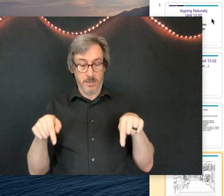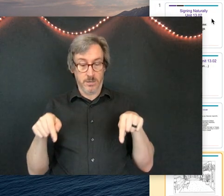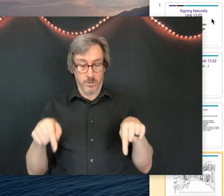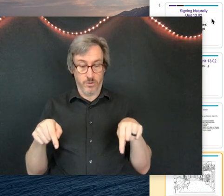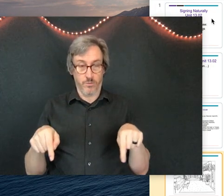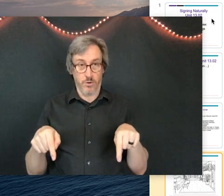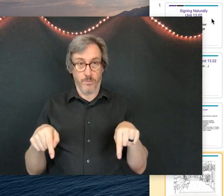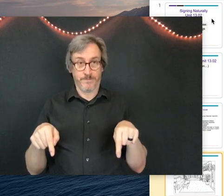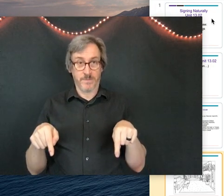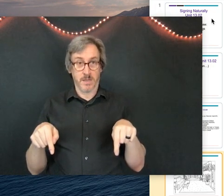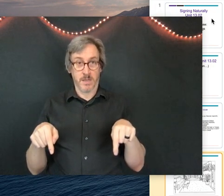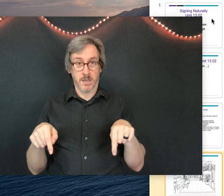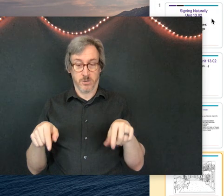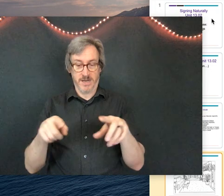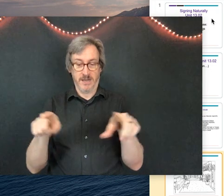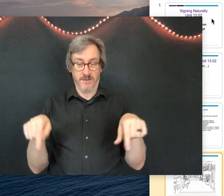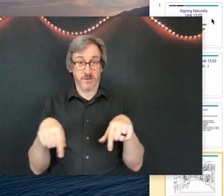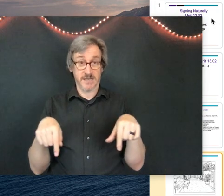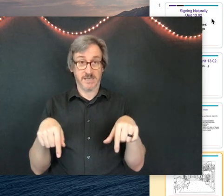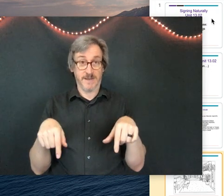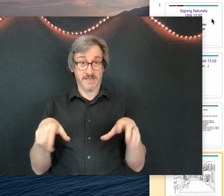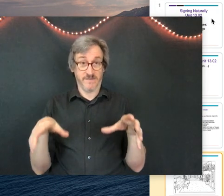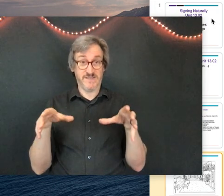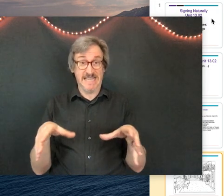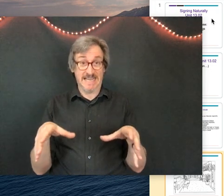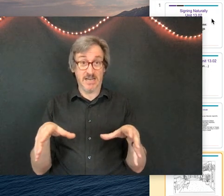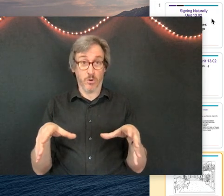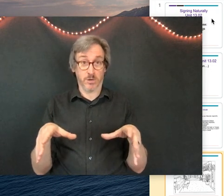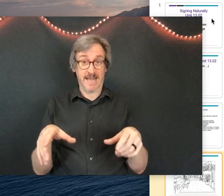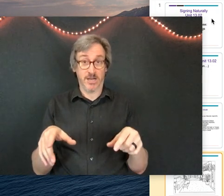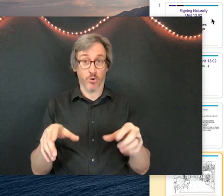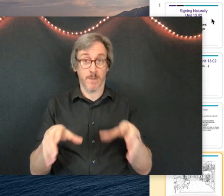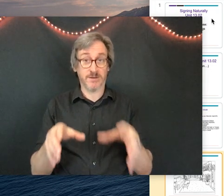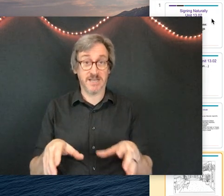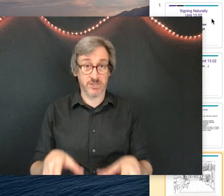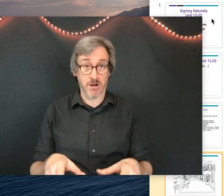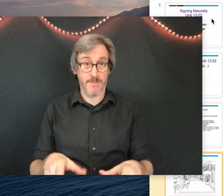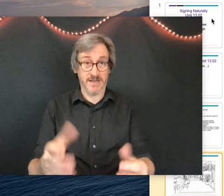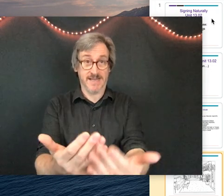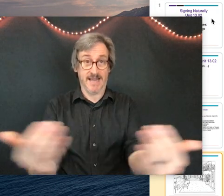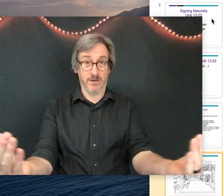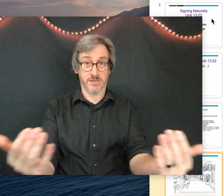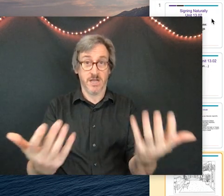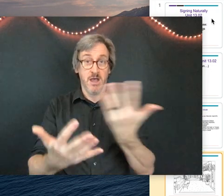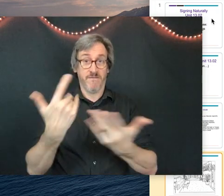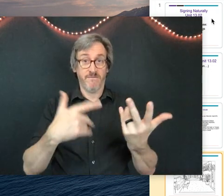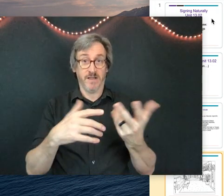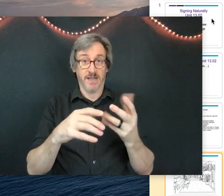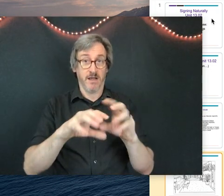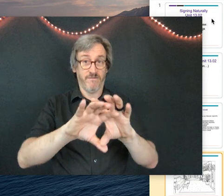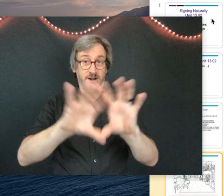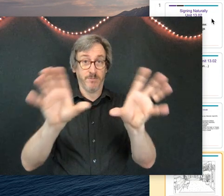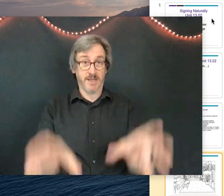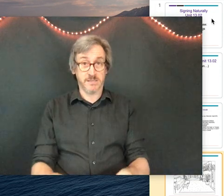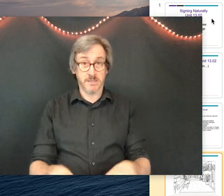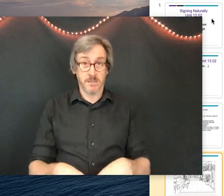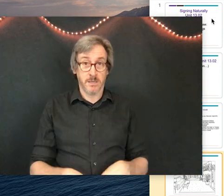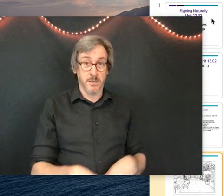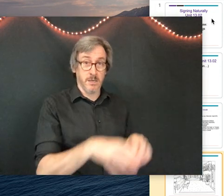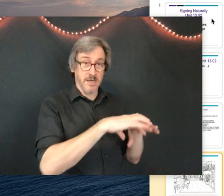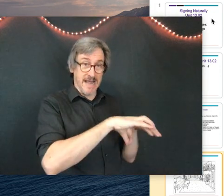in the room or in their signing space. They see it in yours and you're about to describe it and say, here's like a